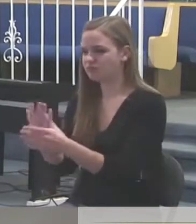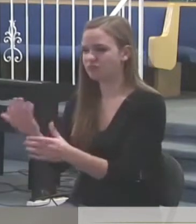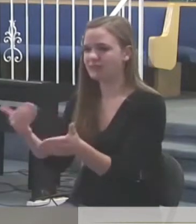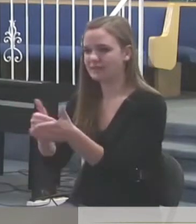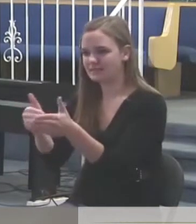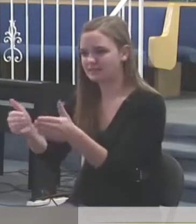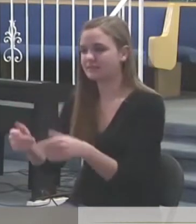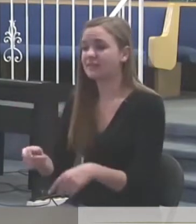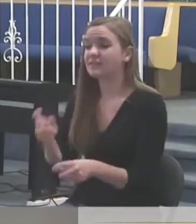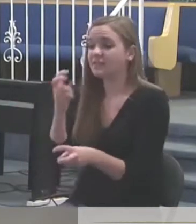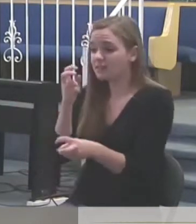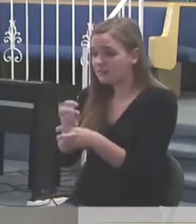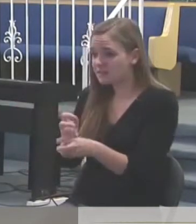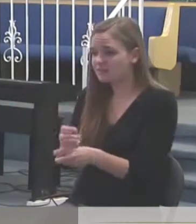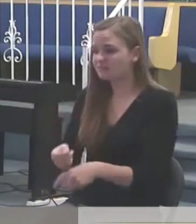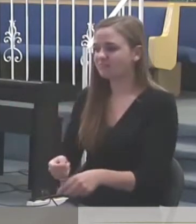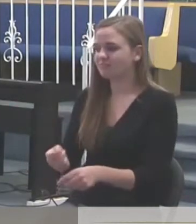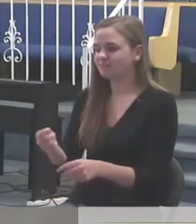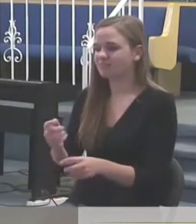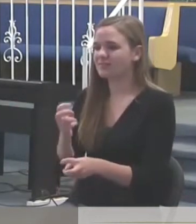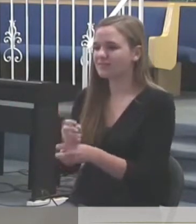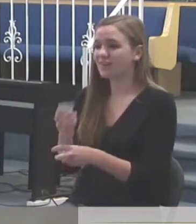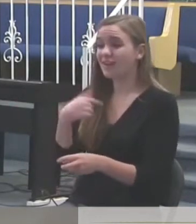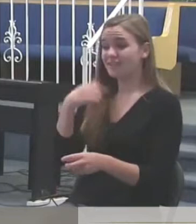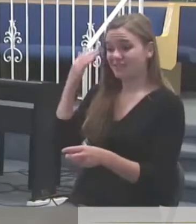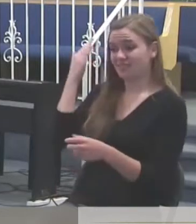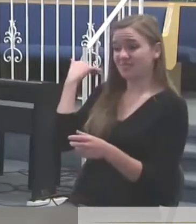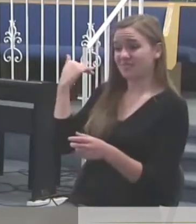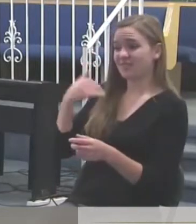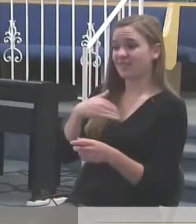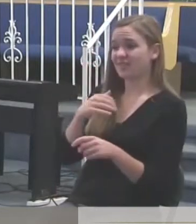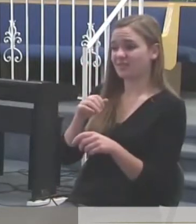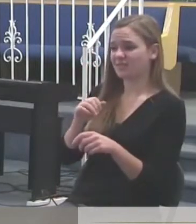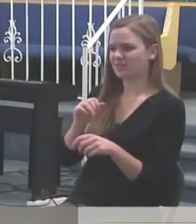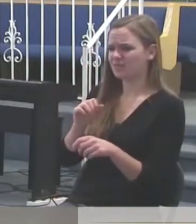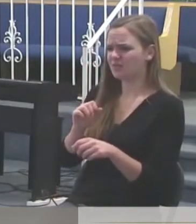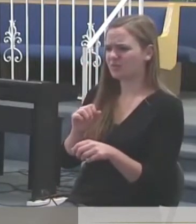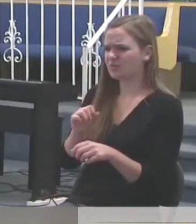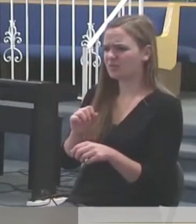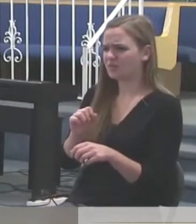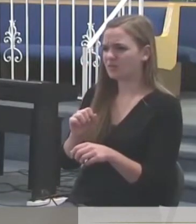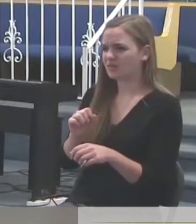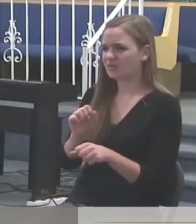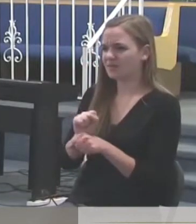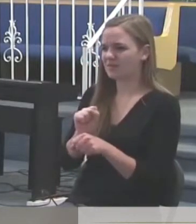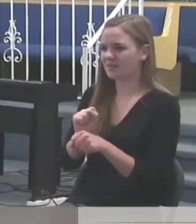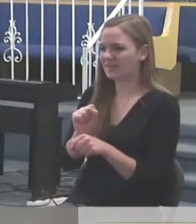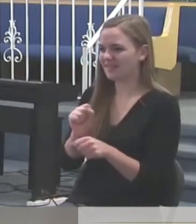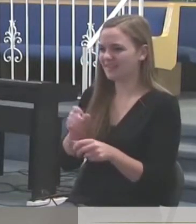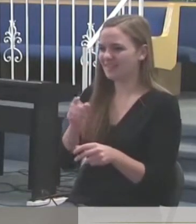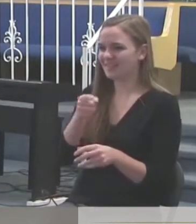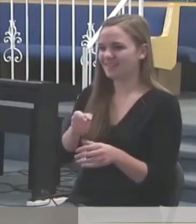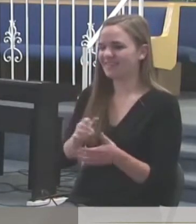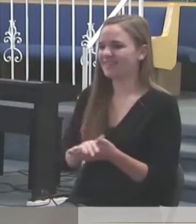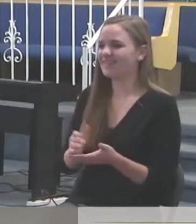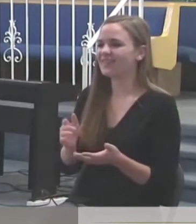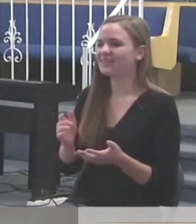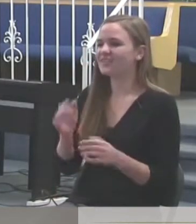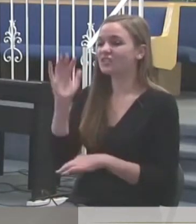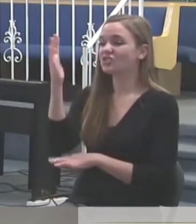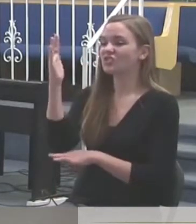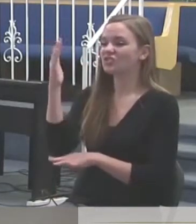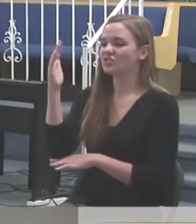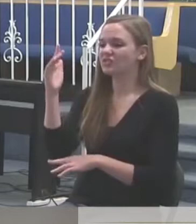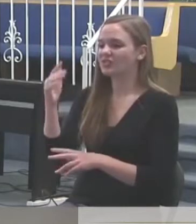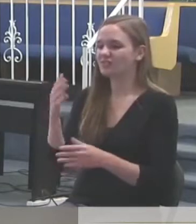That's right. It's hard. I know I used to work in construction, run a backhoe. Yeah. And we knocked a tree down, but we couldn't do nothing with the